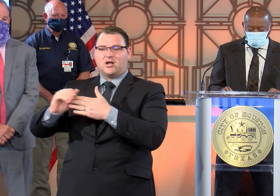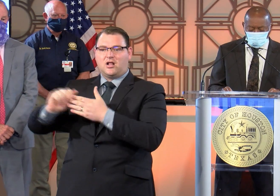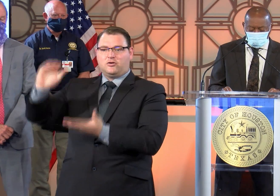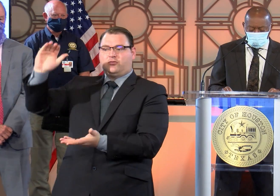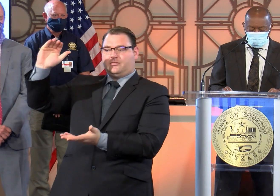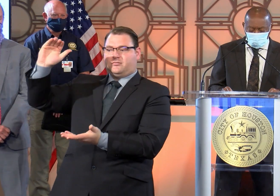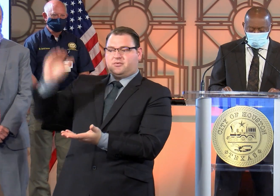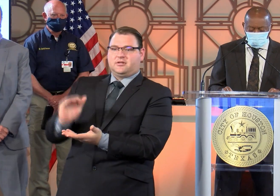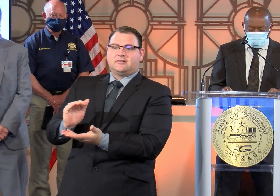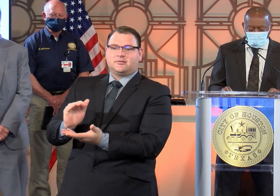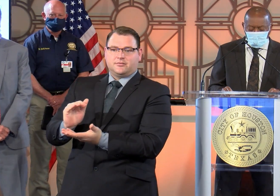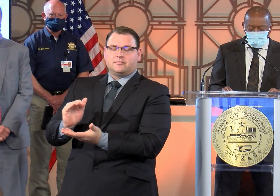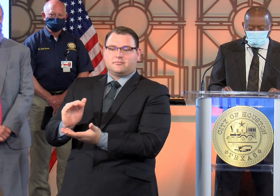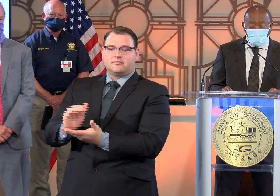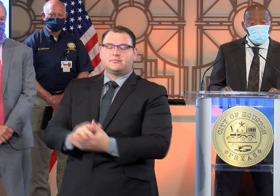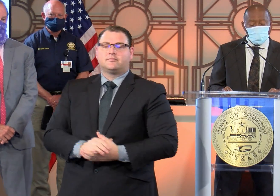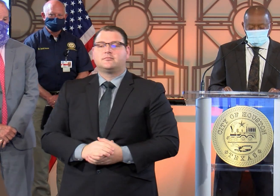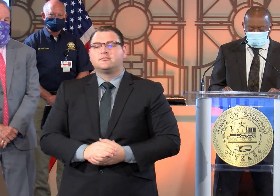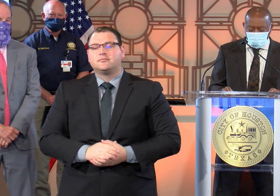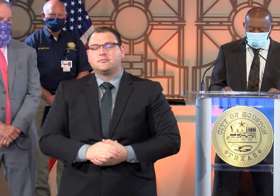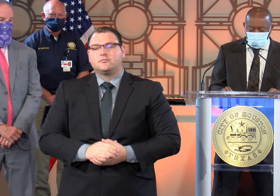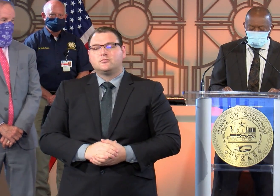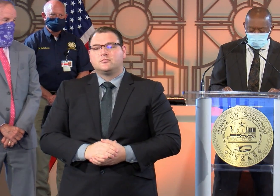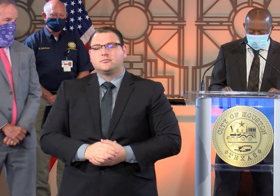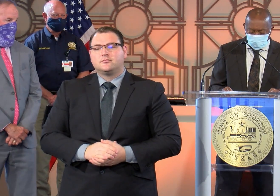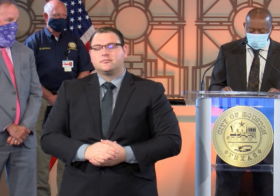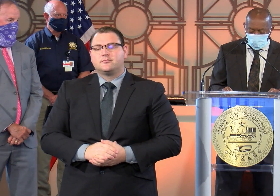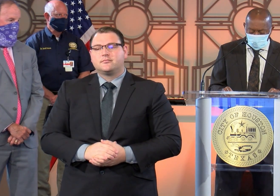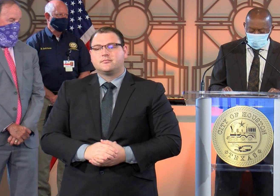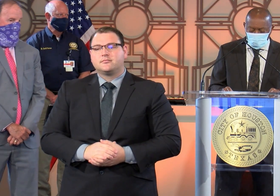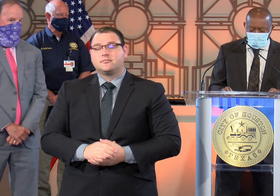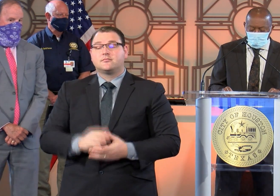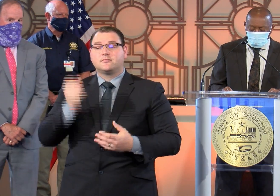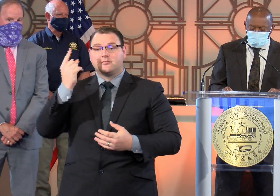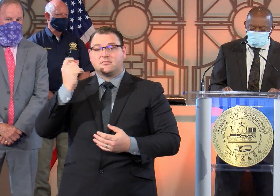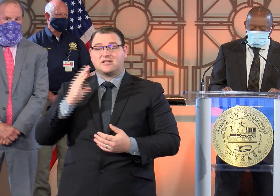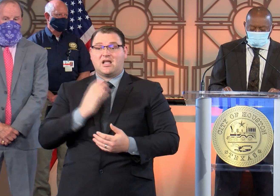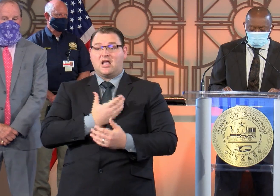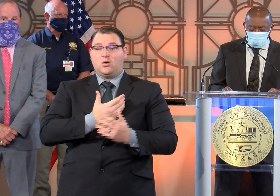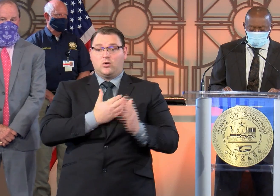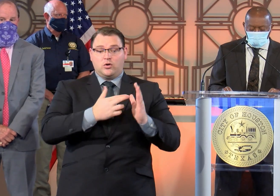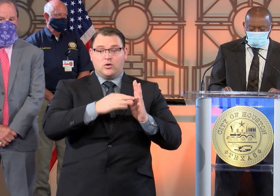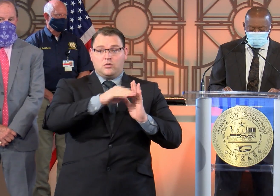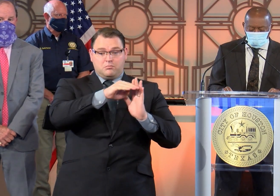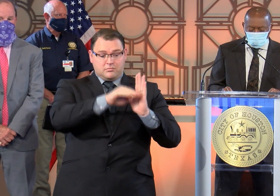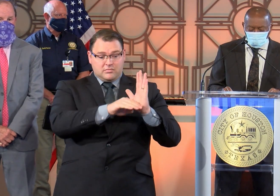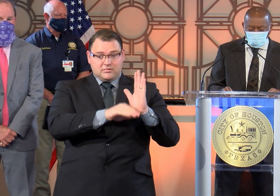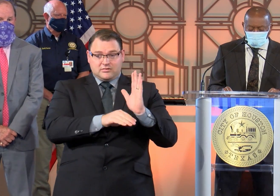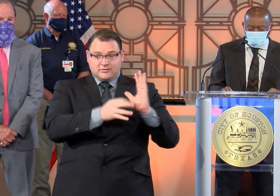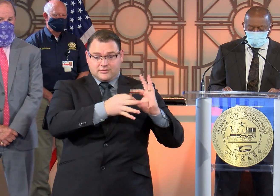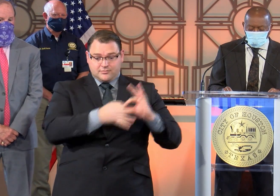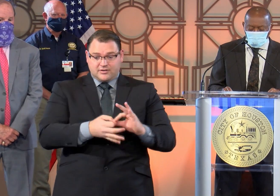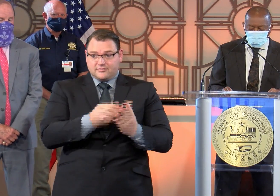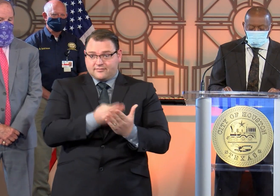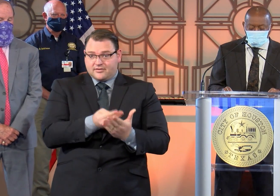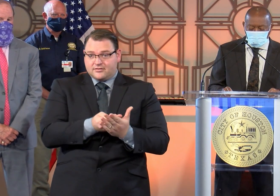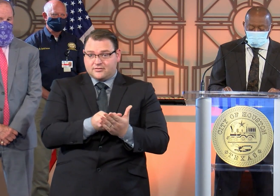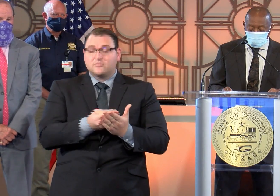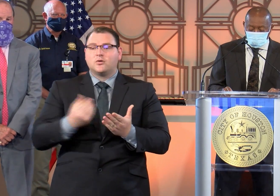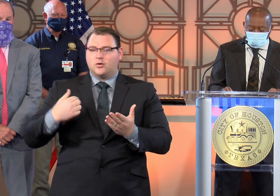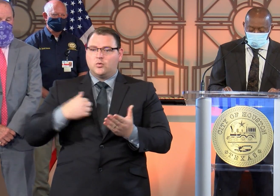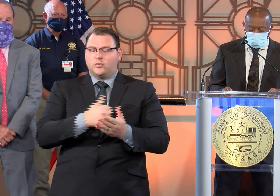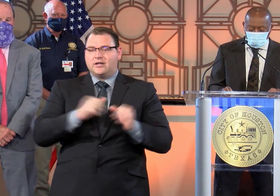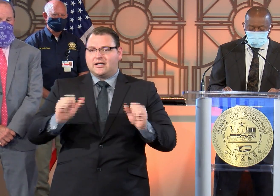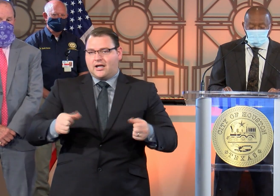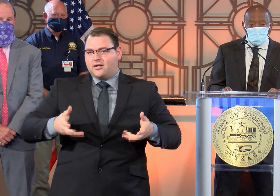the 7.5%. Per our financial policies, however, this is allowable in the event of